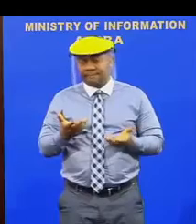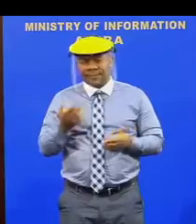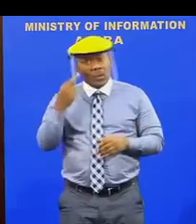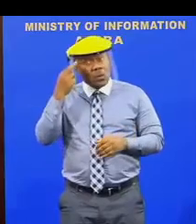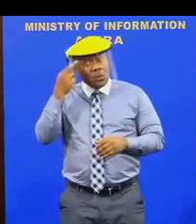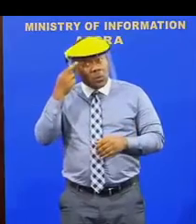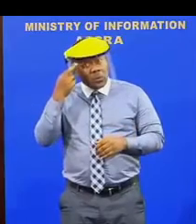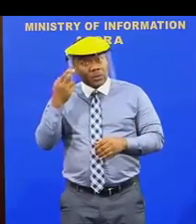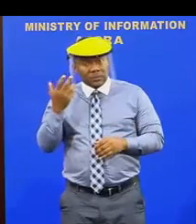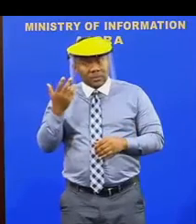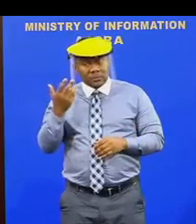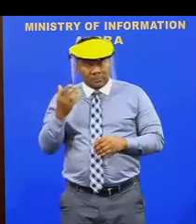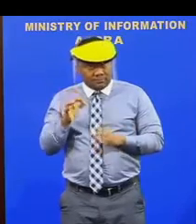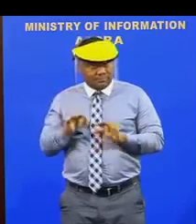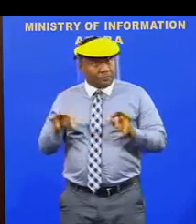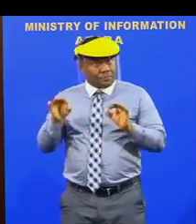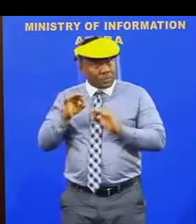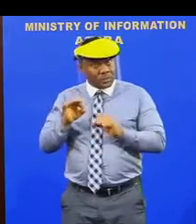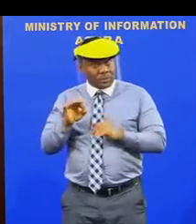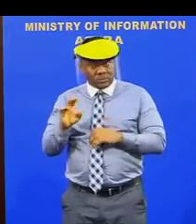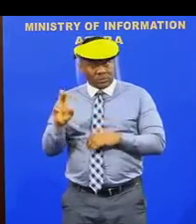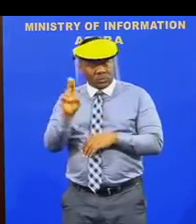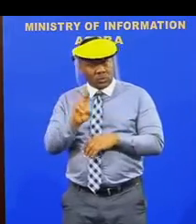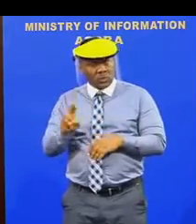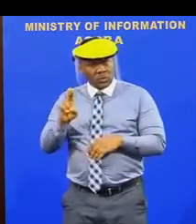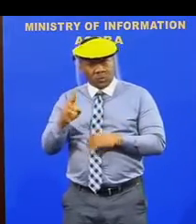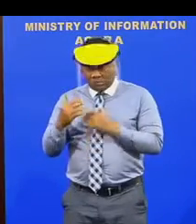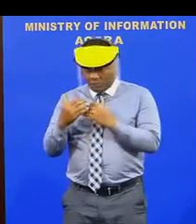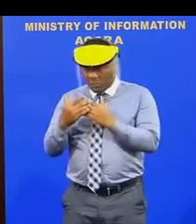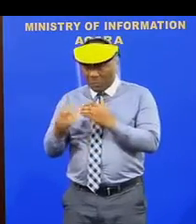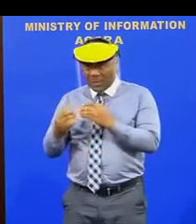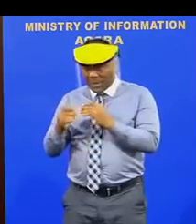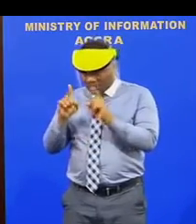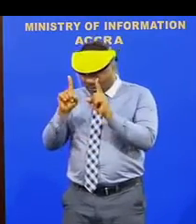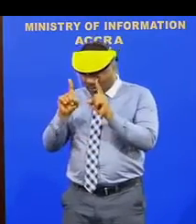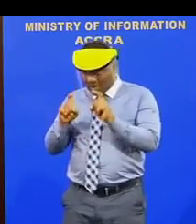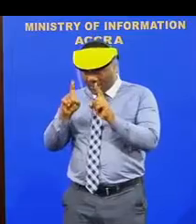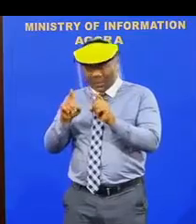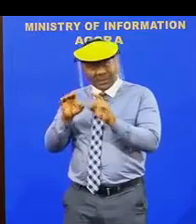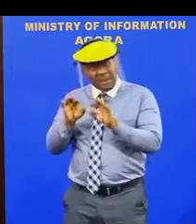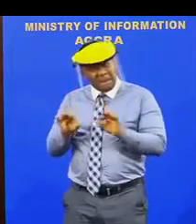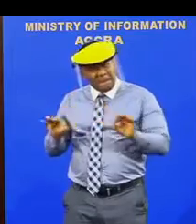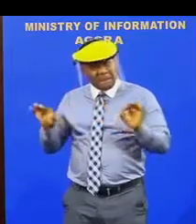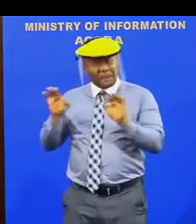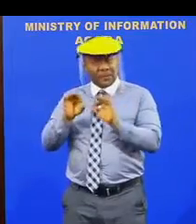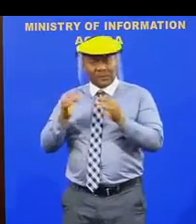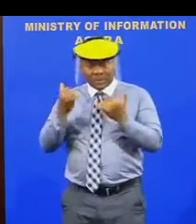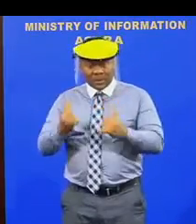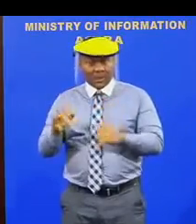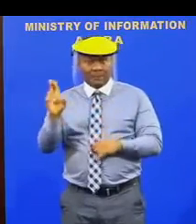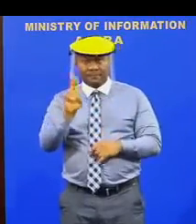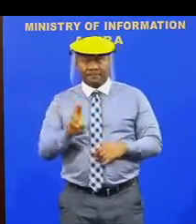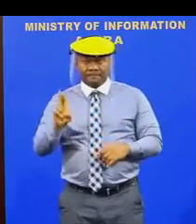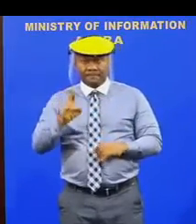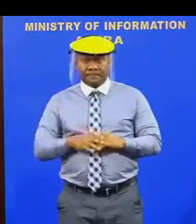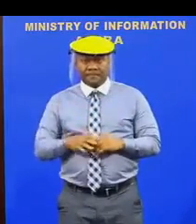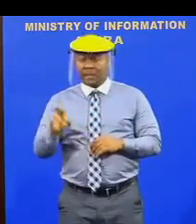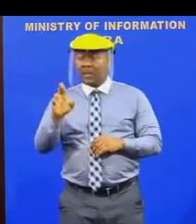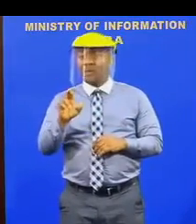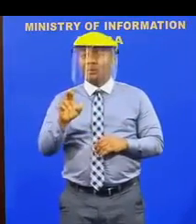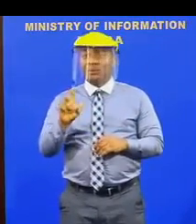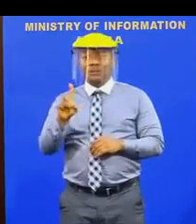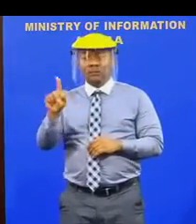why highly sensitive RDT is most important for this population. So now, all the RDTs that we